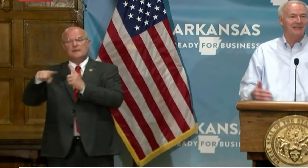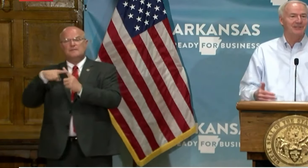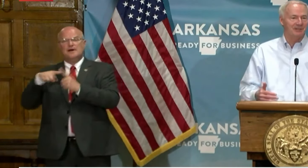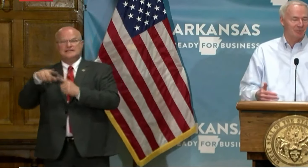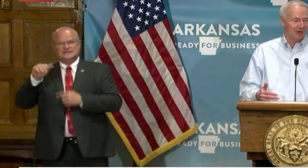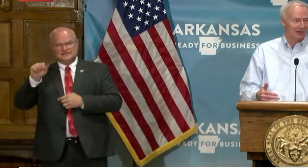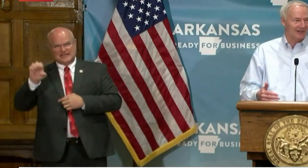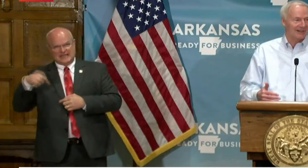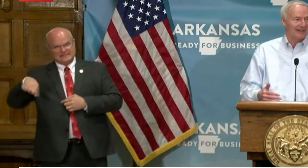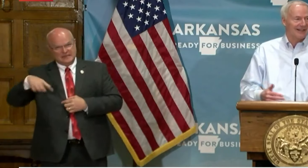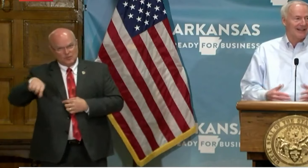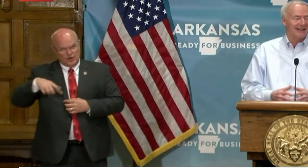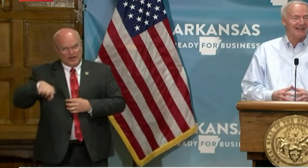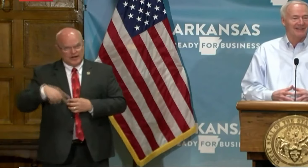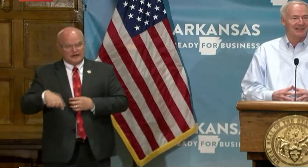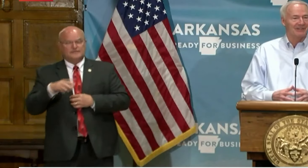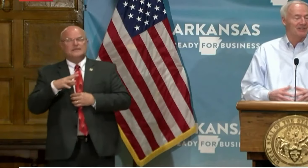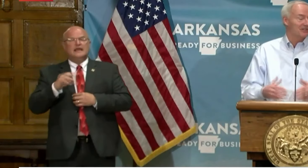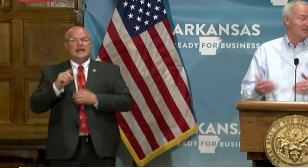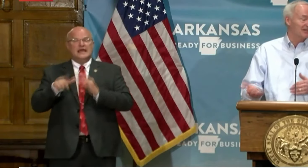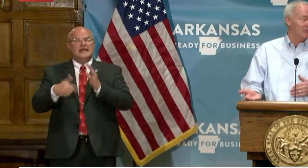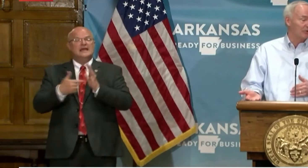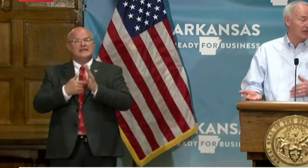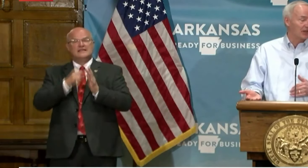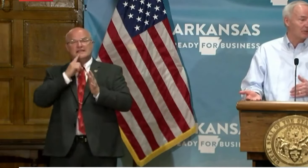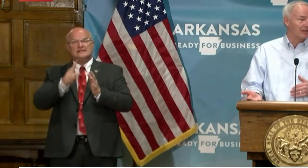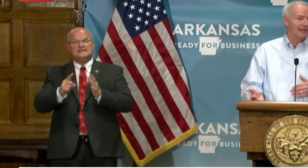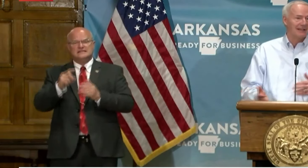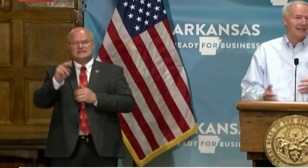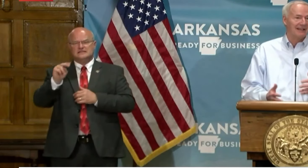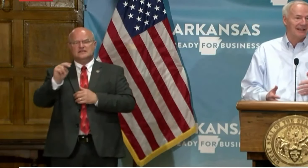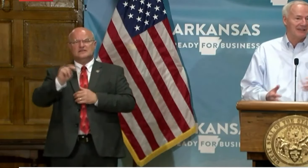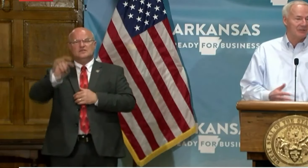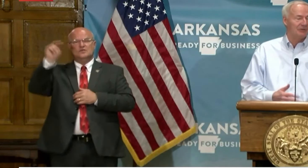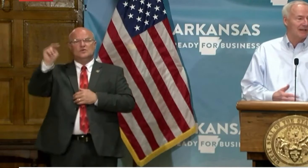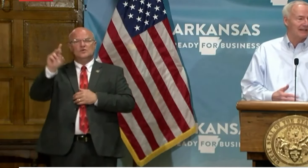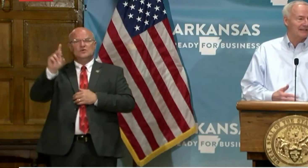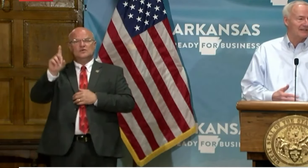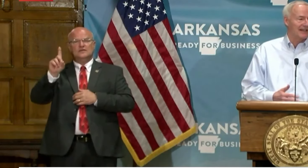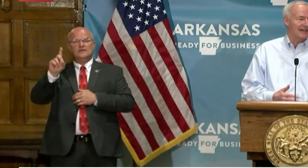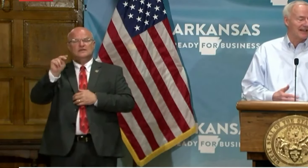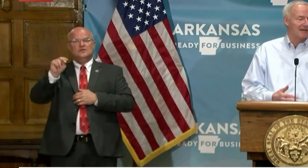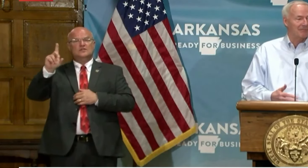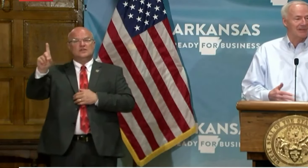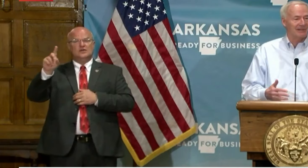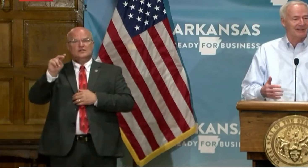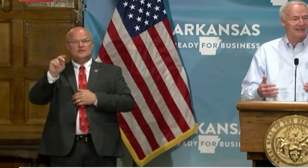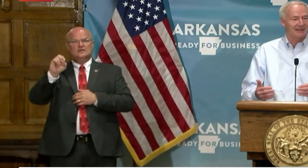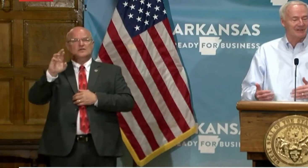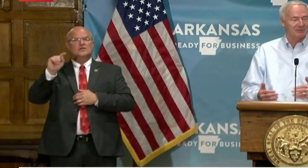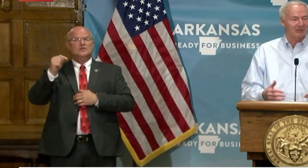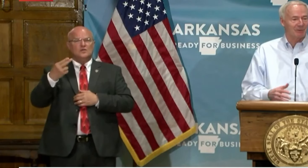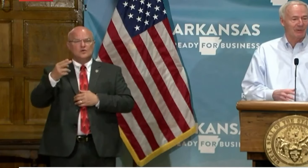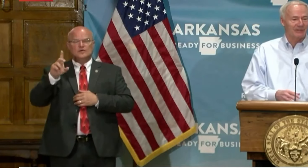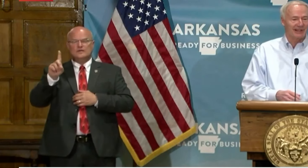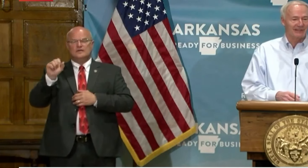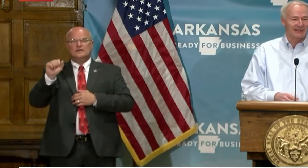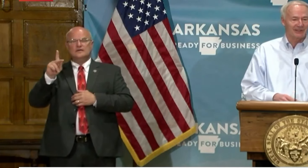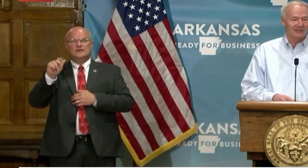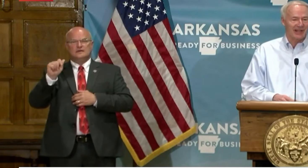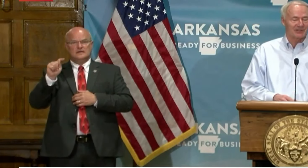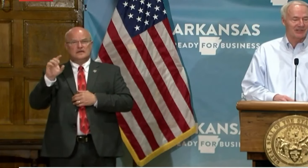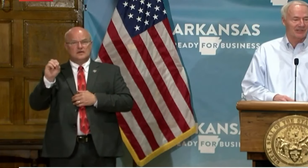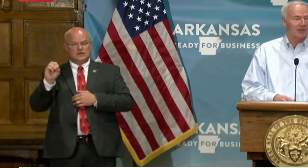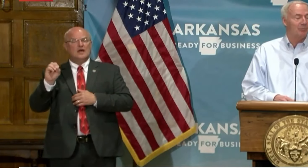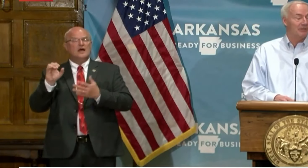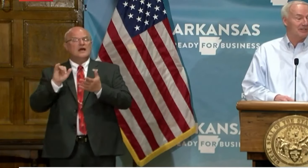positive case somewhere. And this is North Dakota has utilized that app. Dr. Smith points out